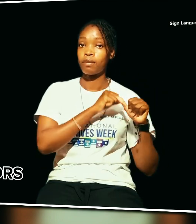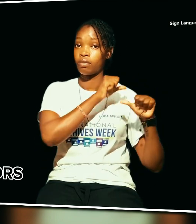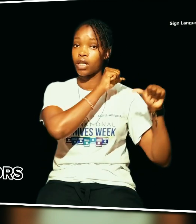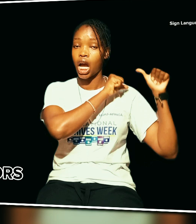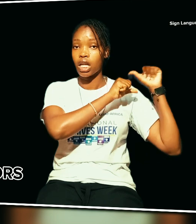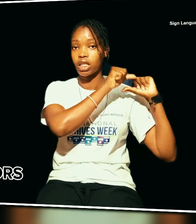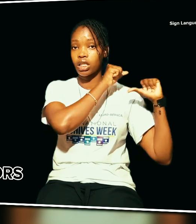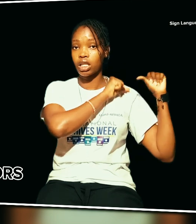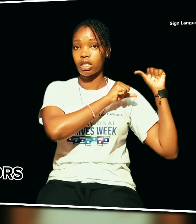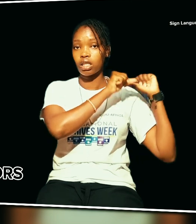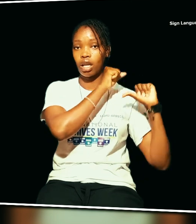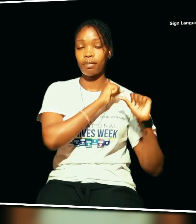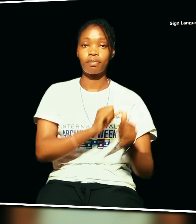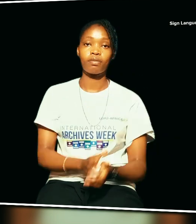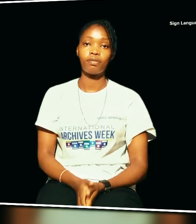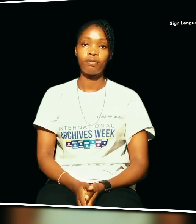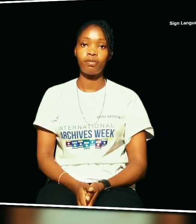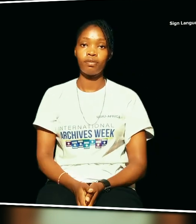Ancestors.